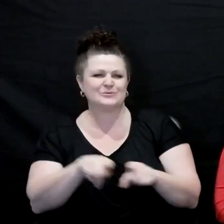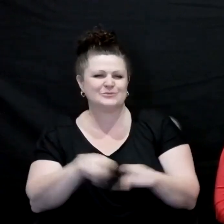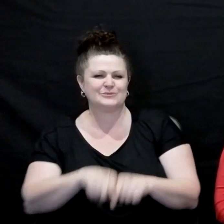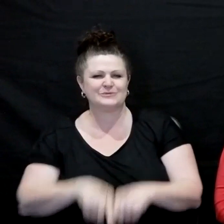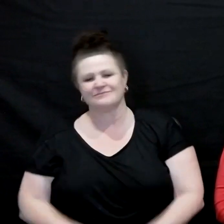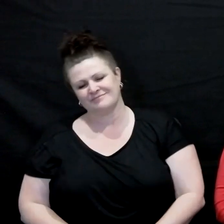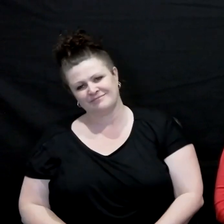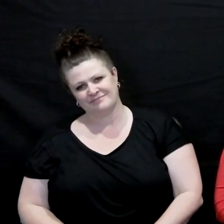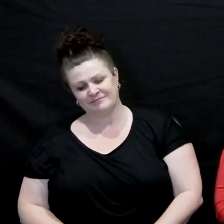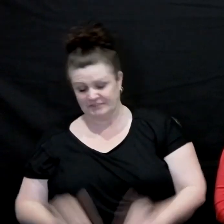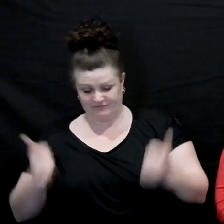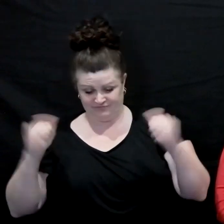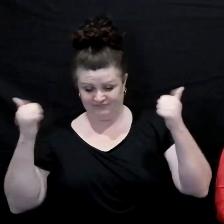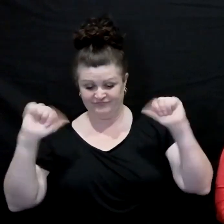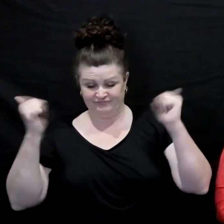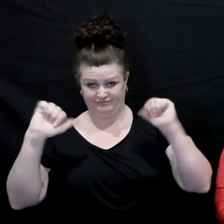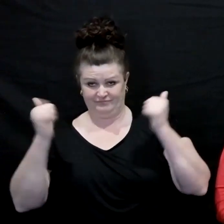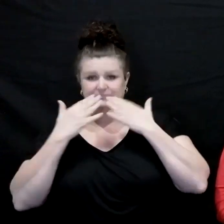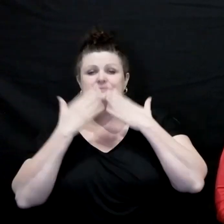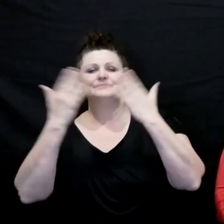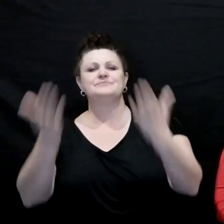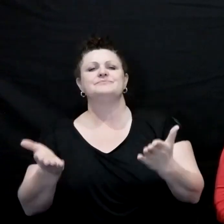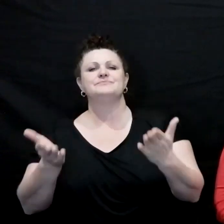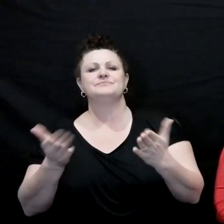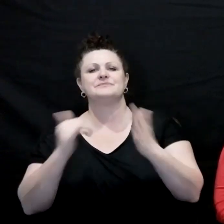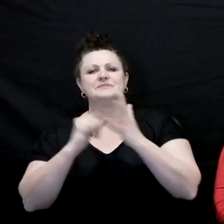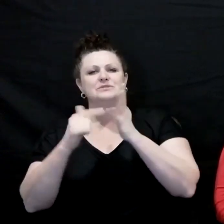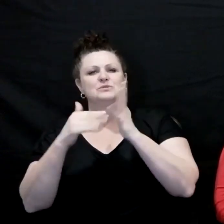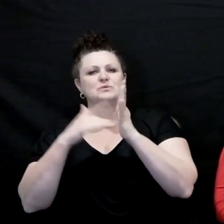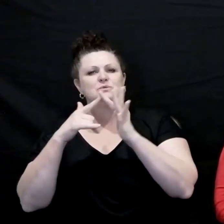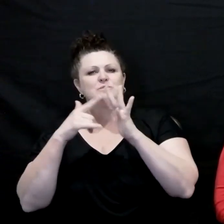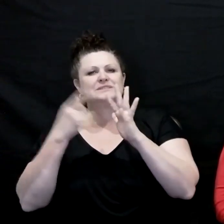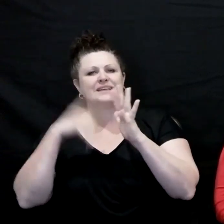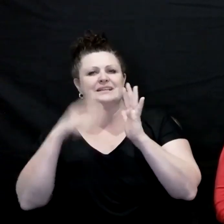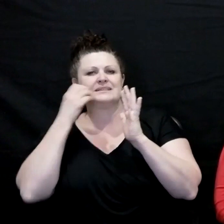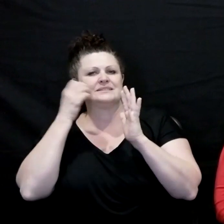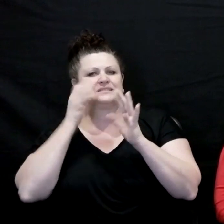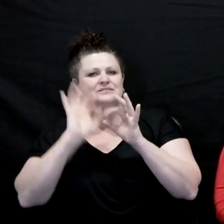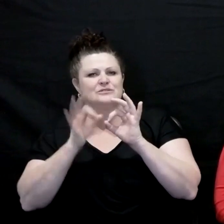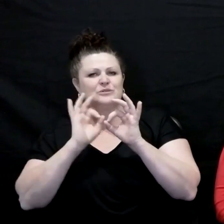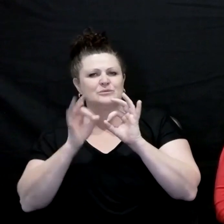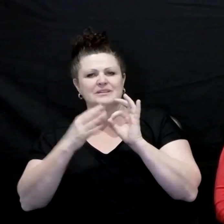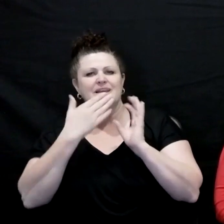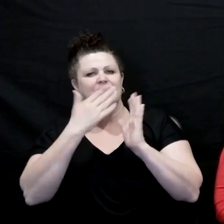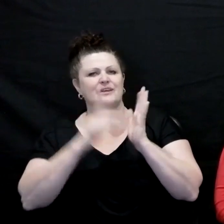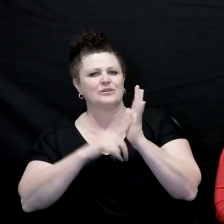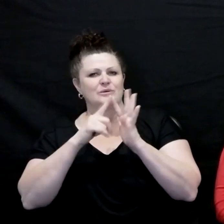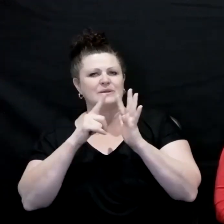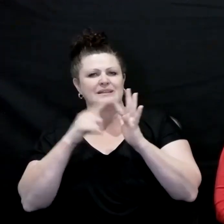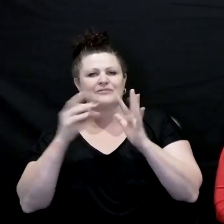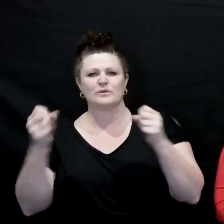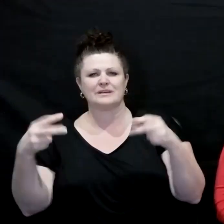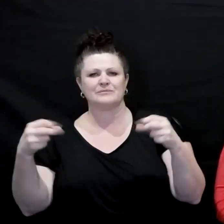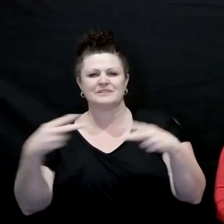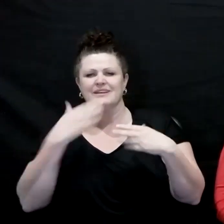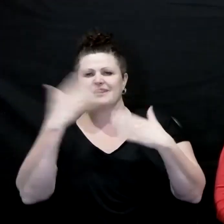So yeah, we'll finish up there. And thanks again. Thanks to Susie and Esther for interpreting, and thanks to Lee for the captions. Thanks,